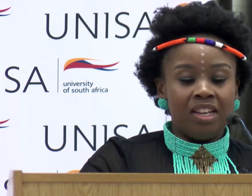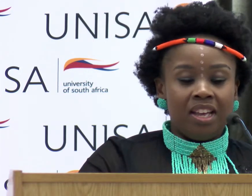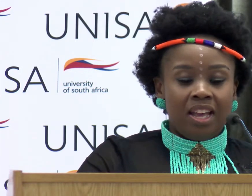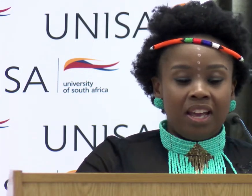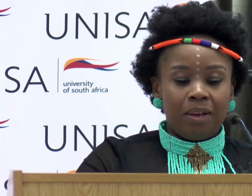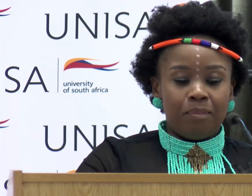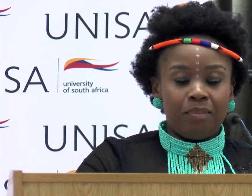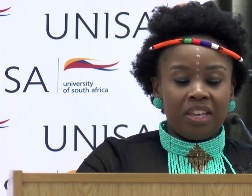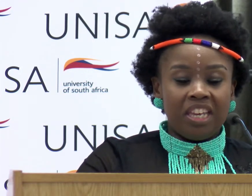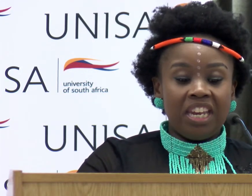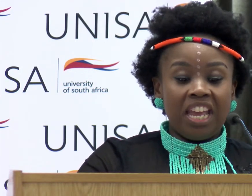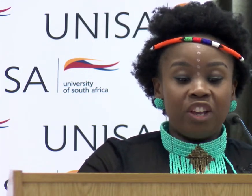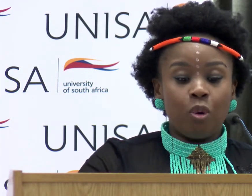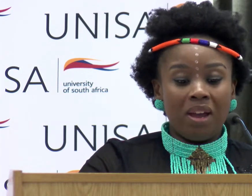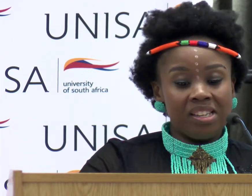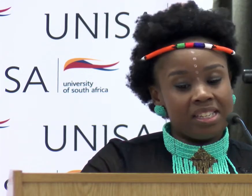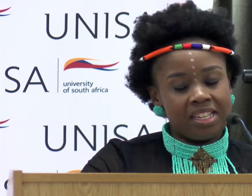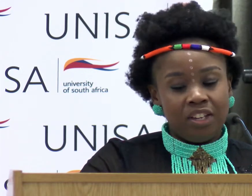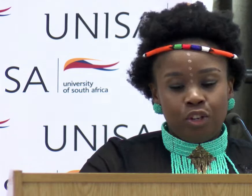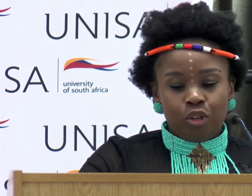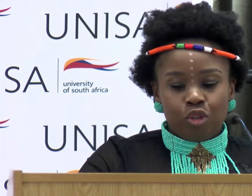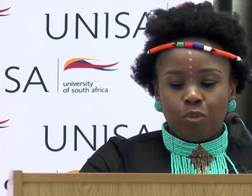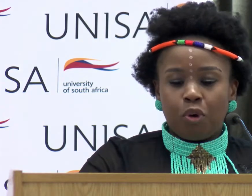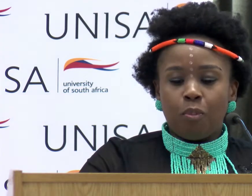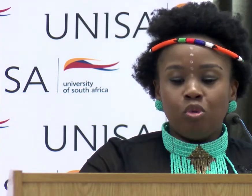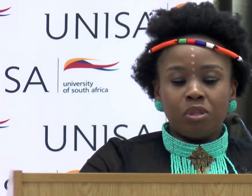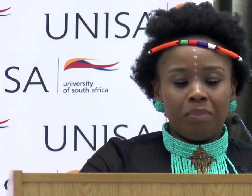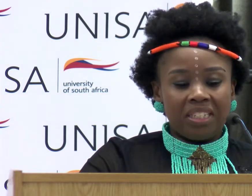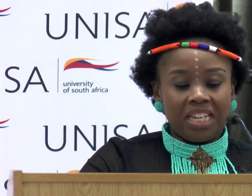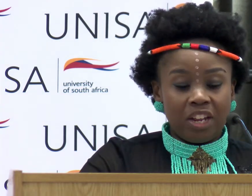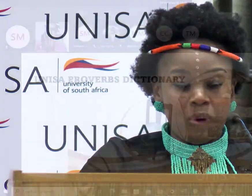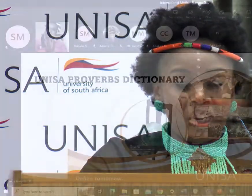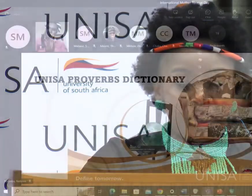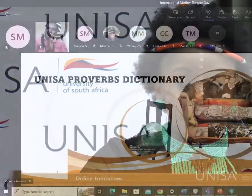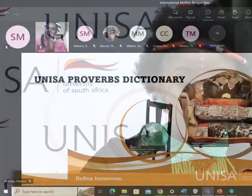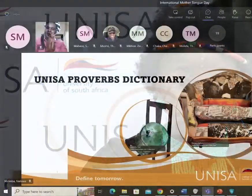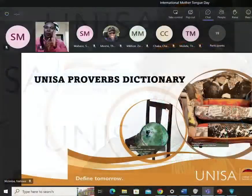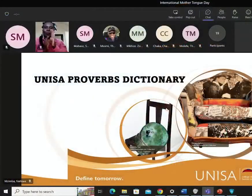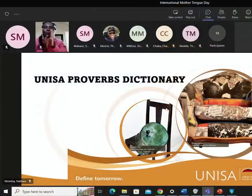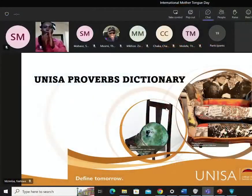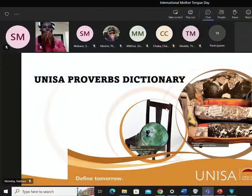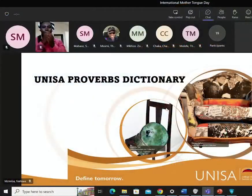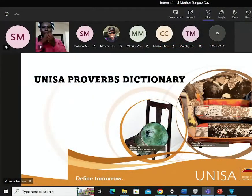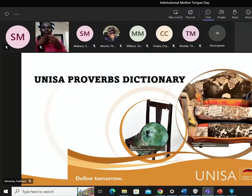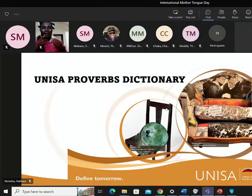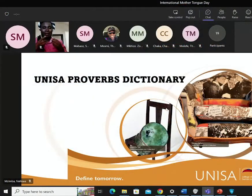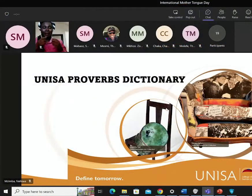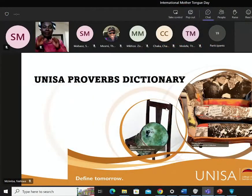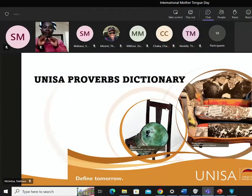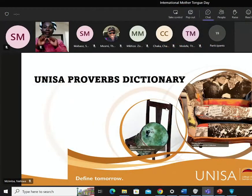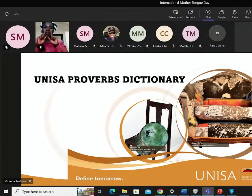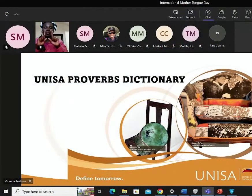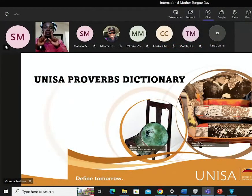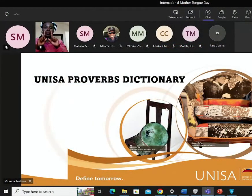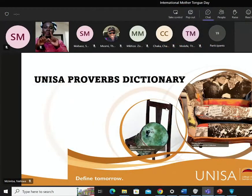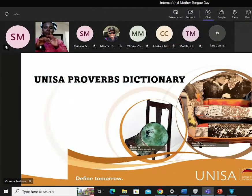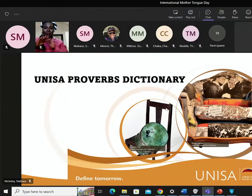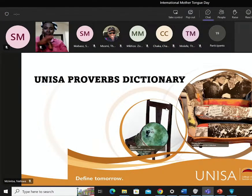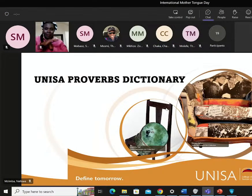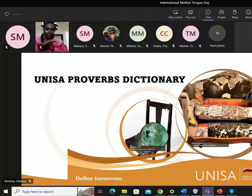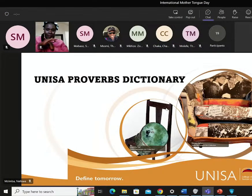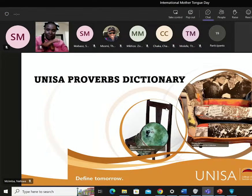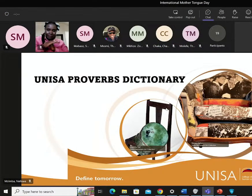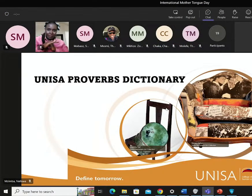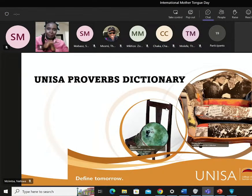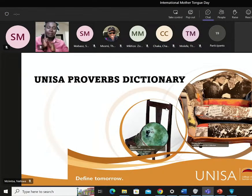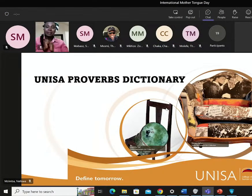news. In a quest to promote multilingualism in educational spaces,